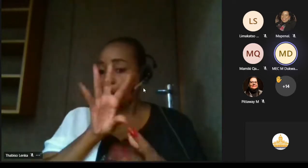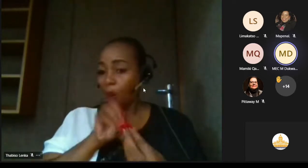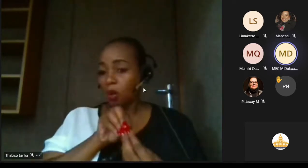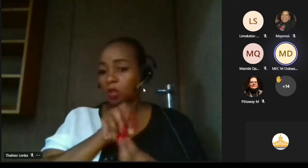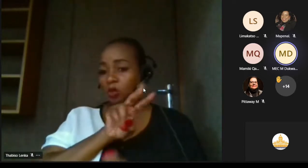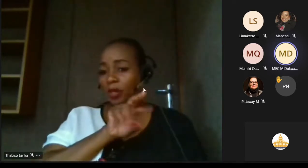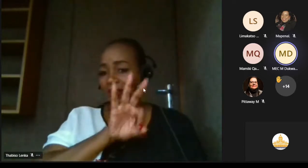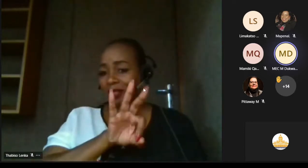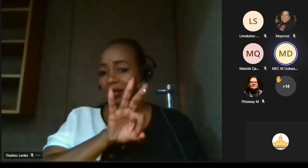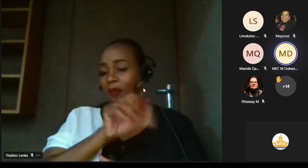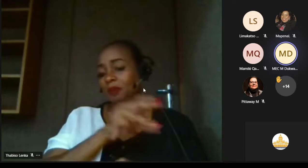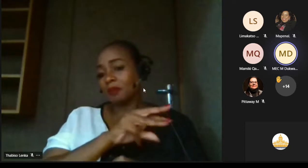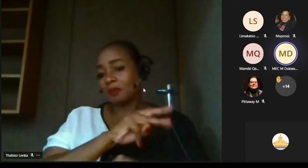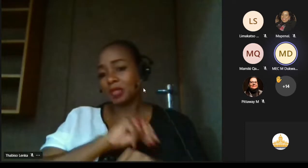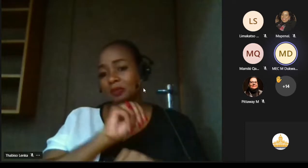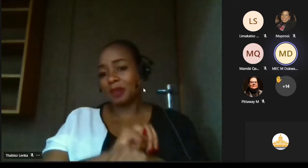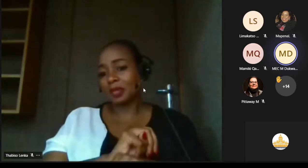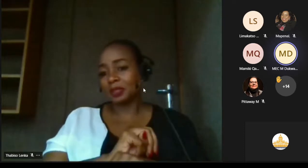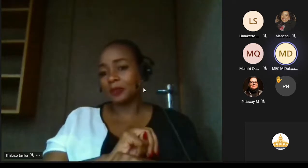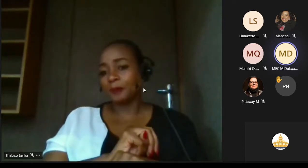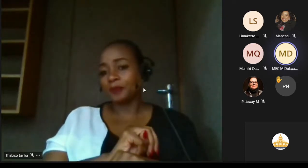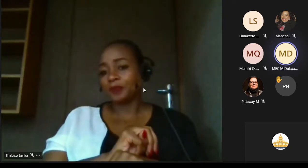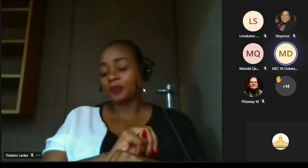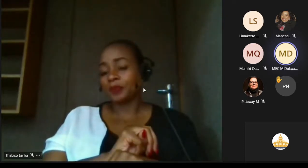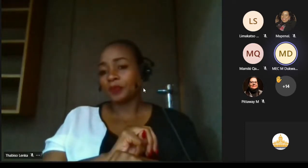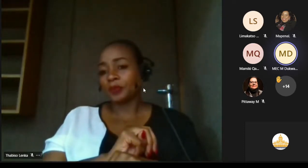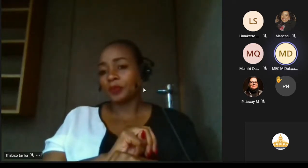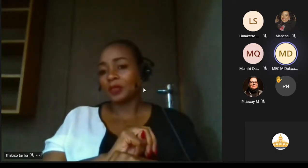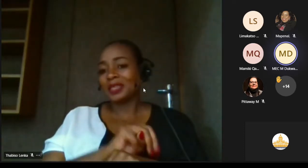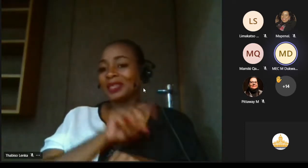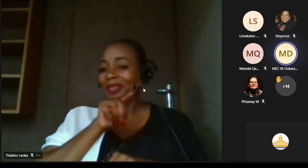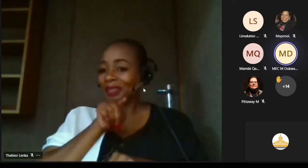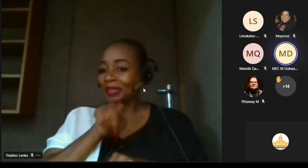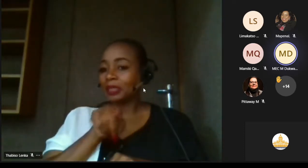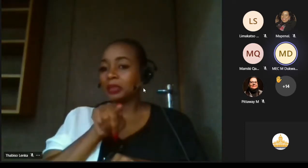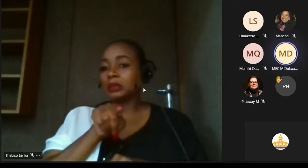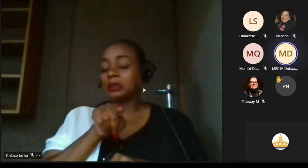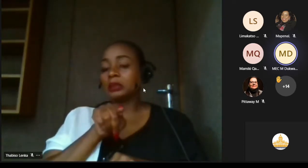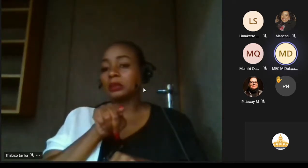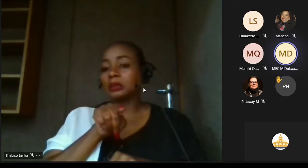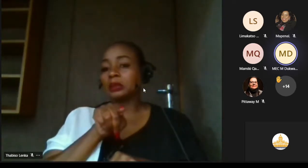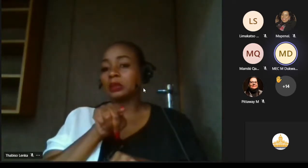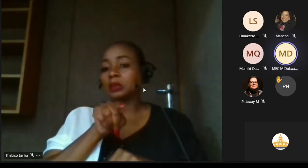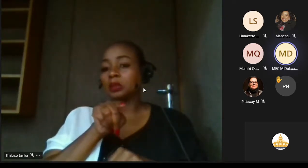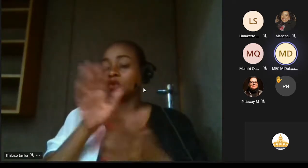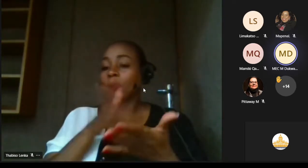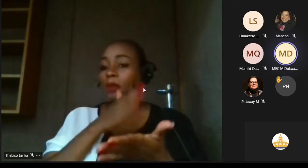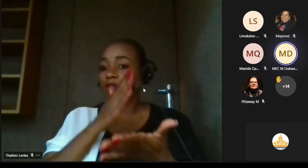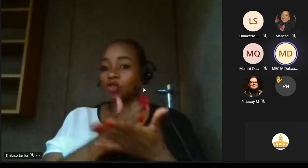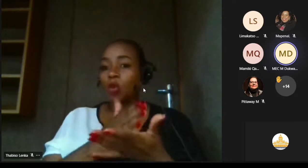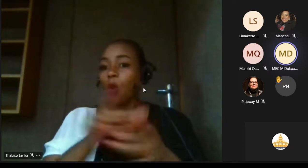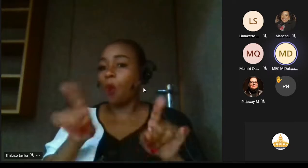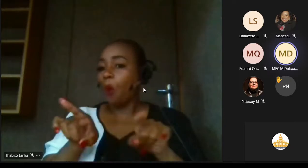province are not homogeneous, and thus it would be a cross-exaggeration to paint them with the same